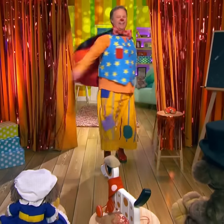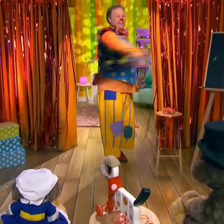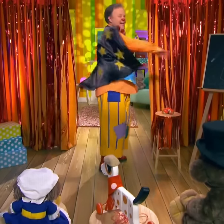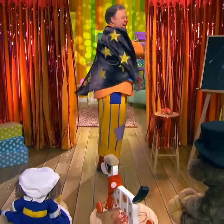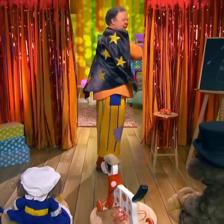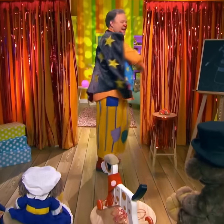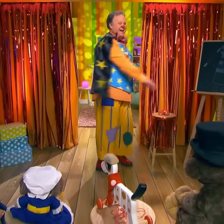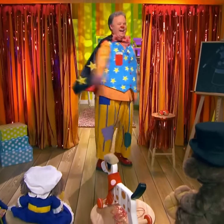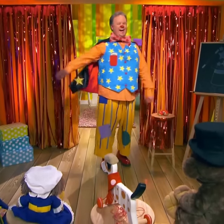Ta-da!